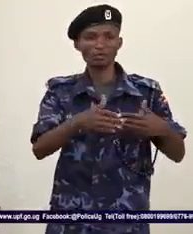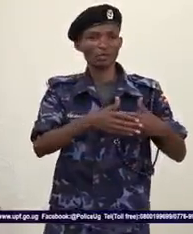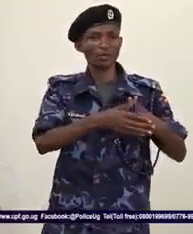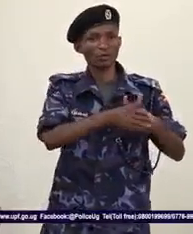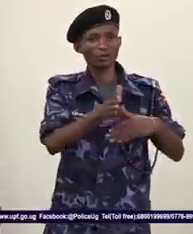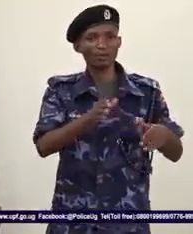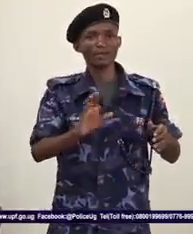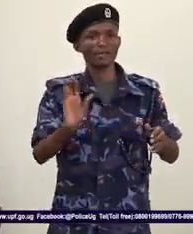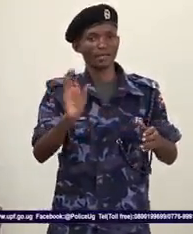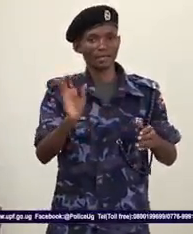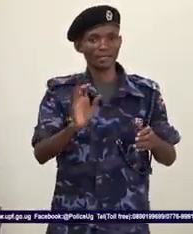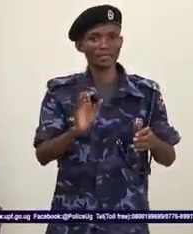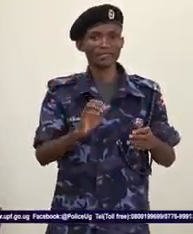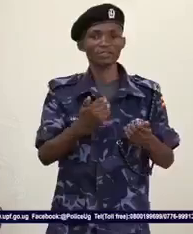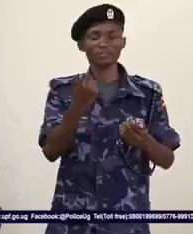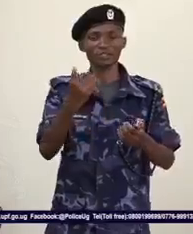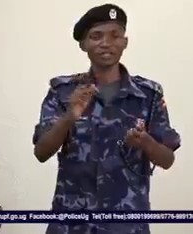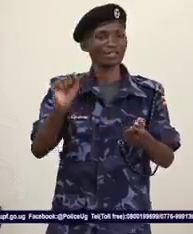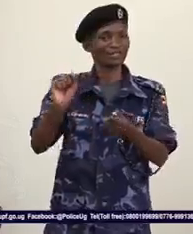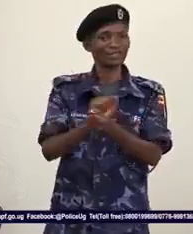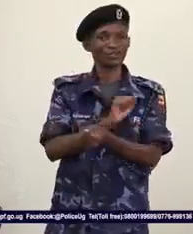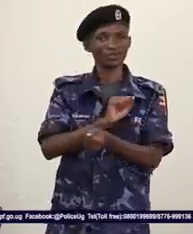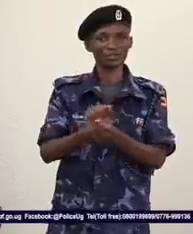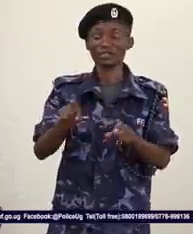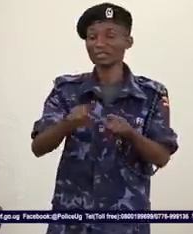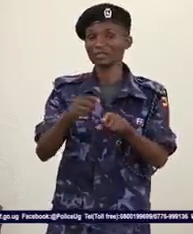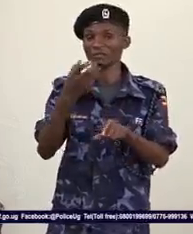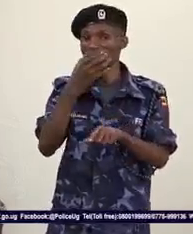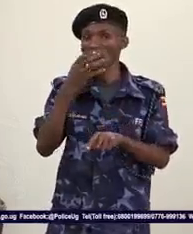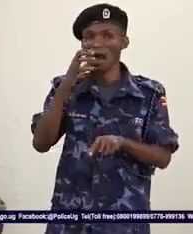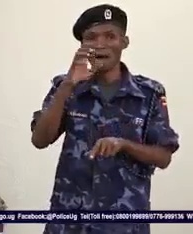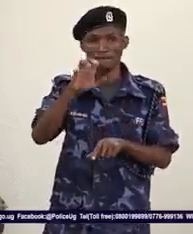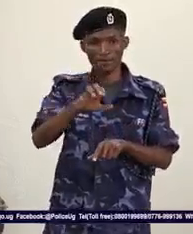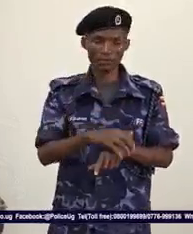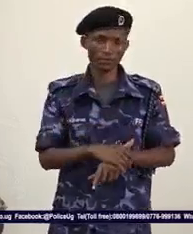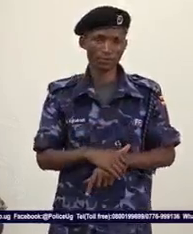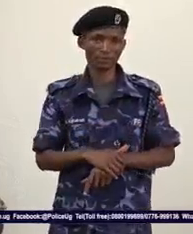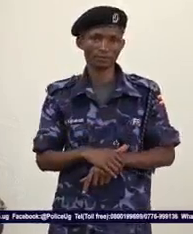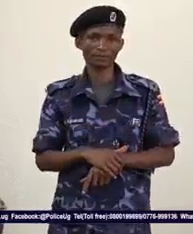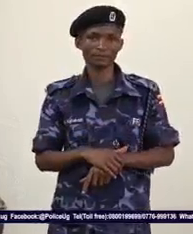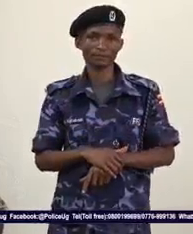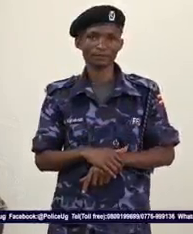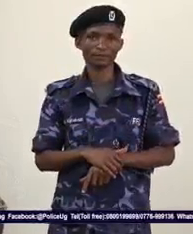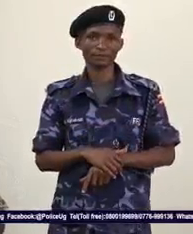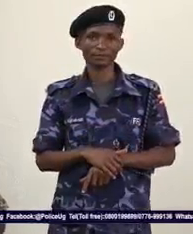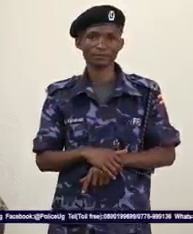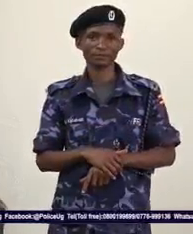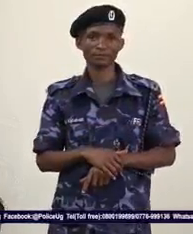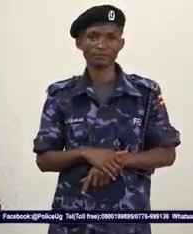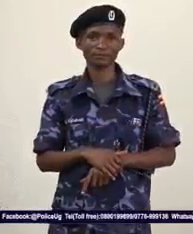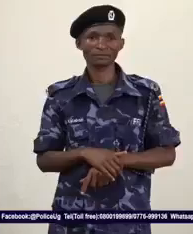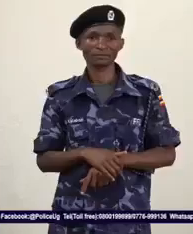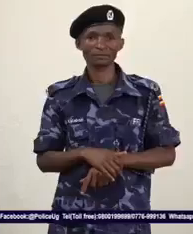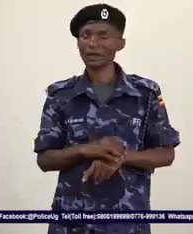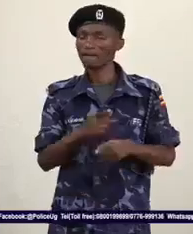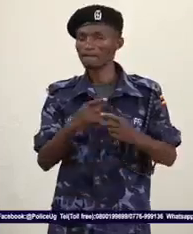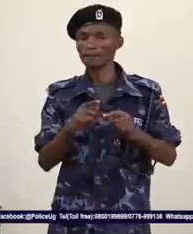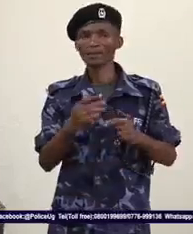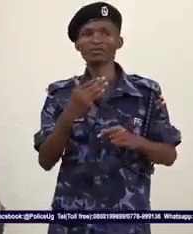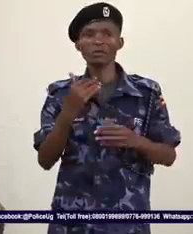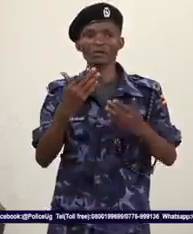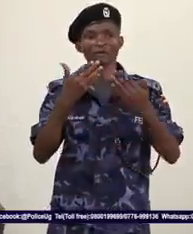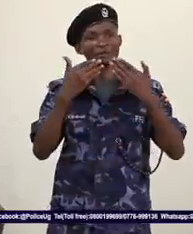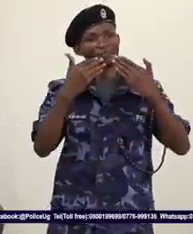a case of child torture and abuse against Nabirie Esther. But we want to thank